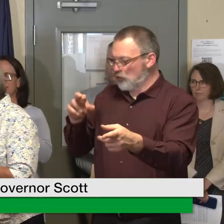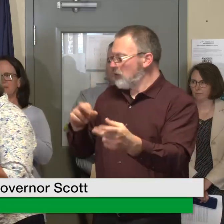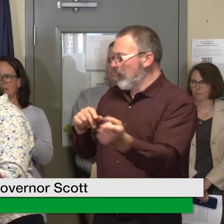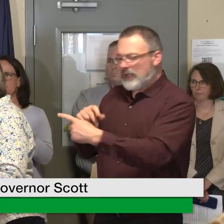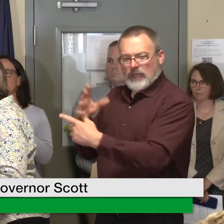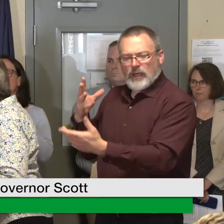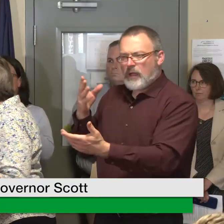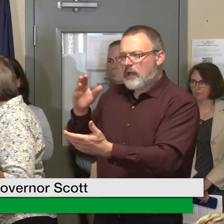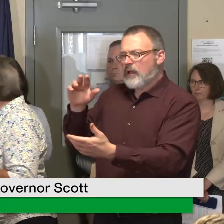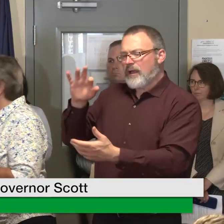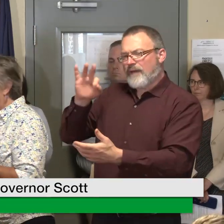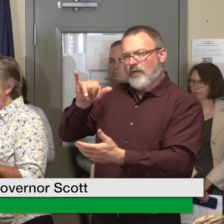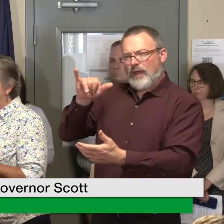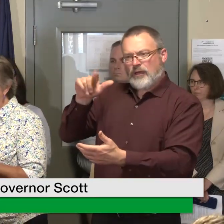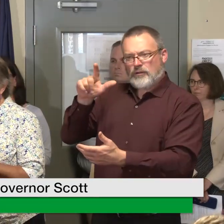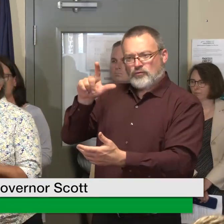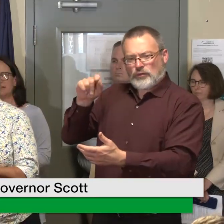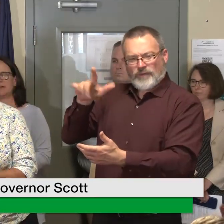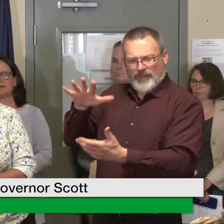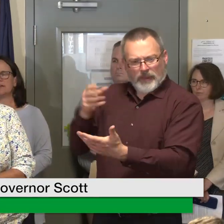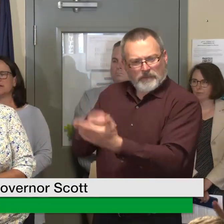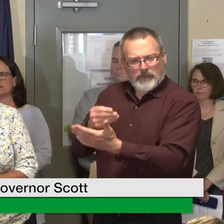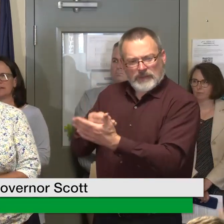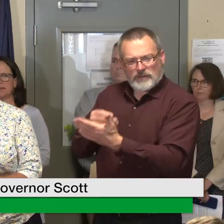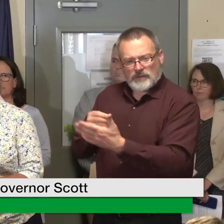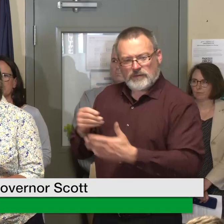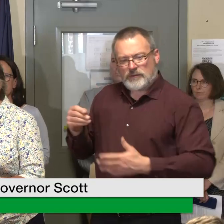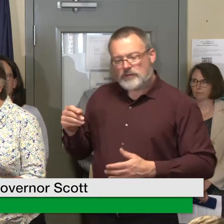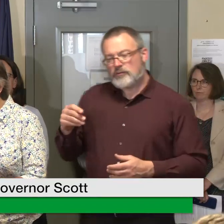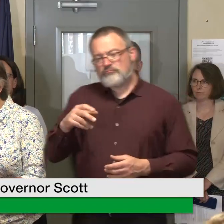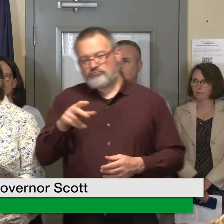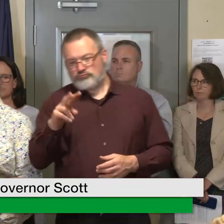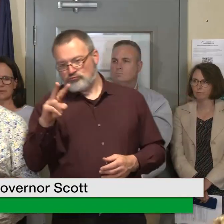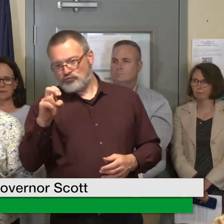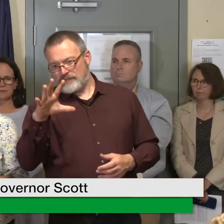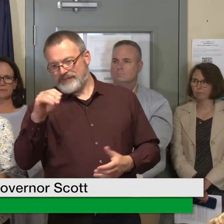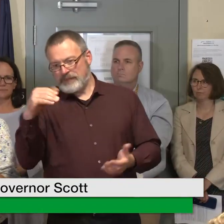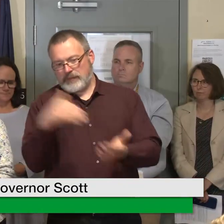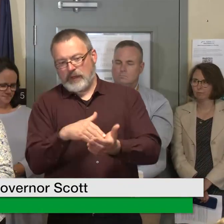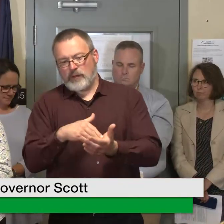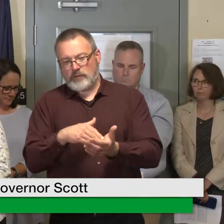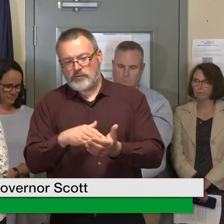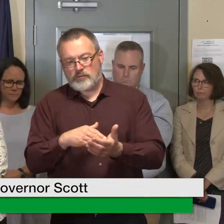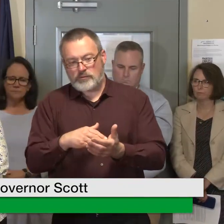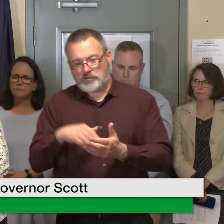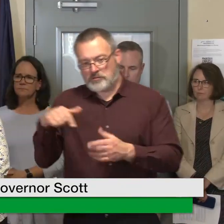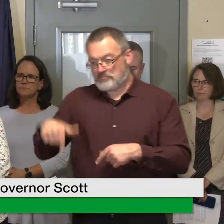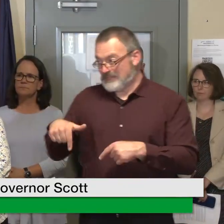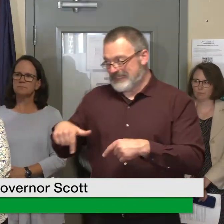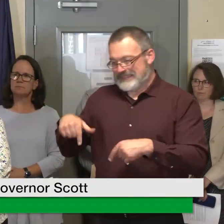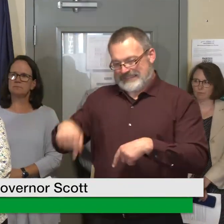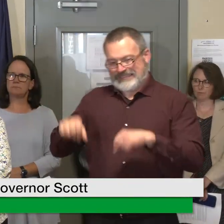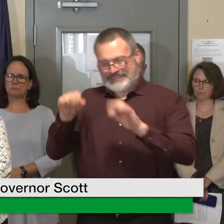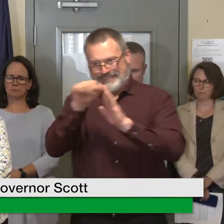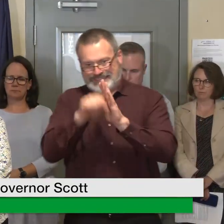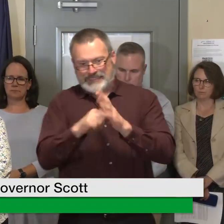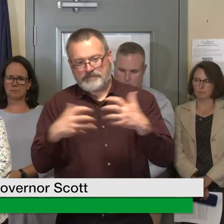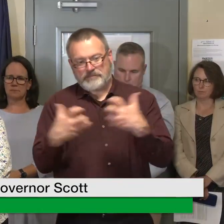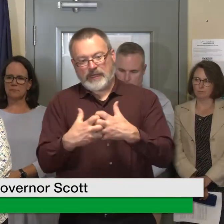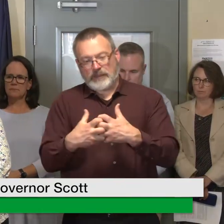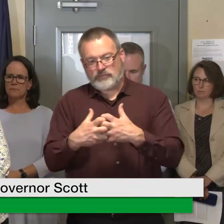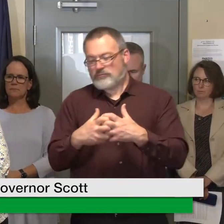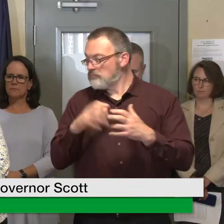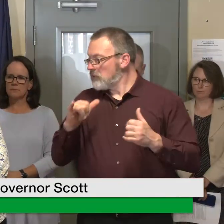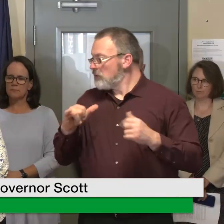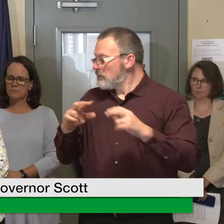$250,000. For the study? For the state. For this, yeah. $250,000 that the state will match for that study.